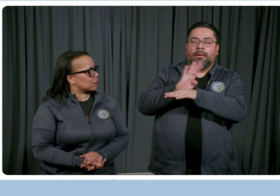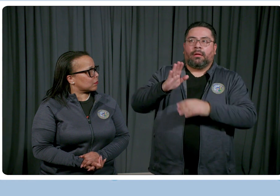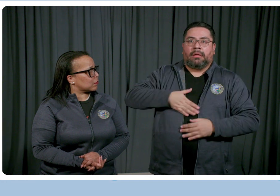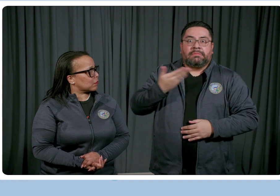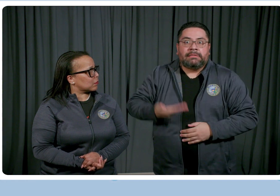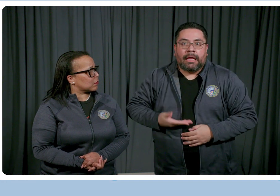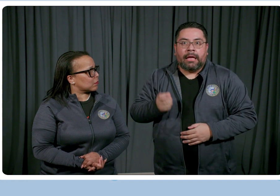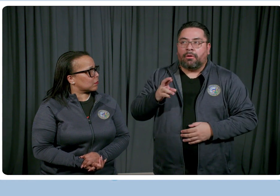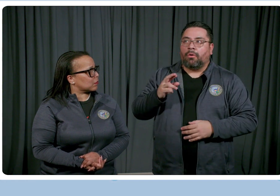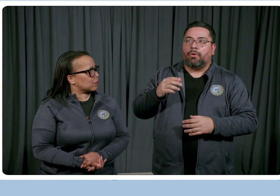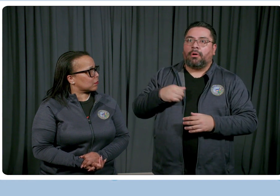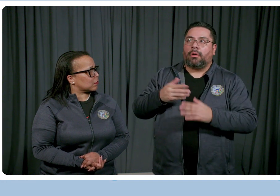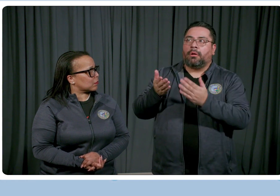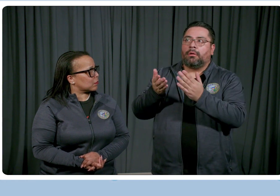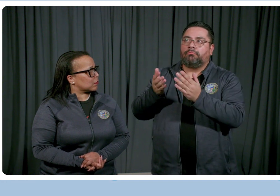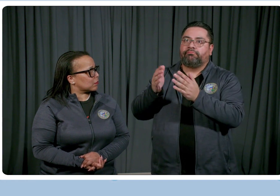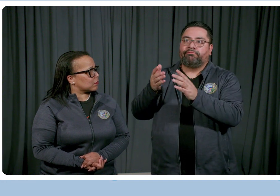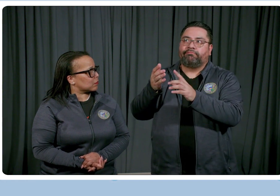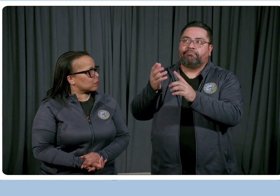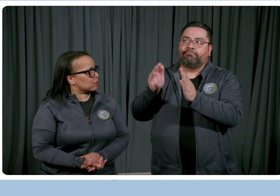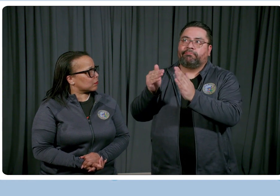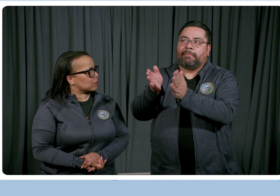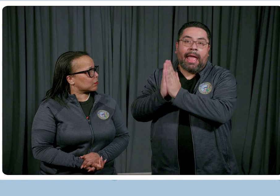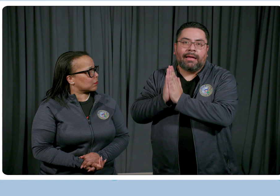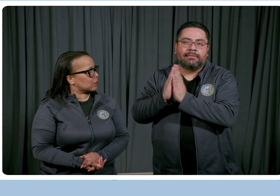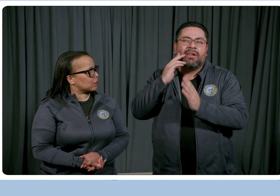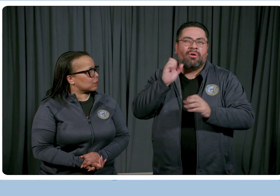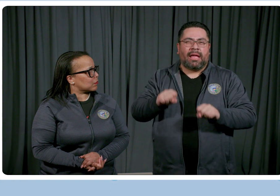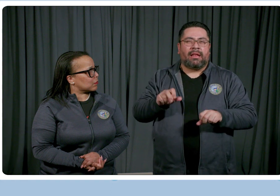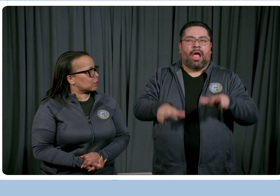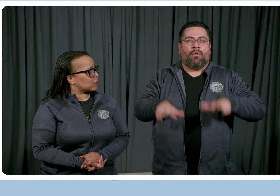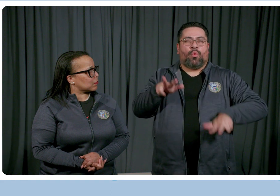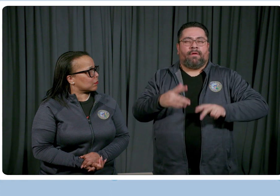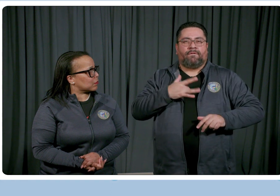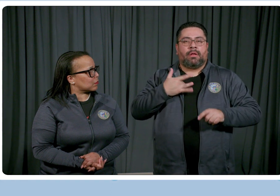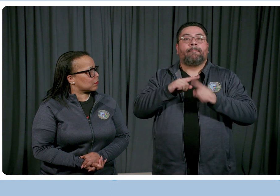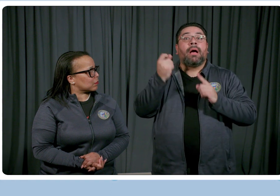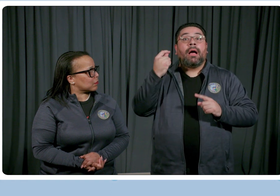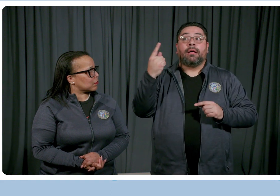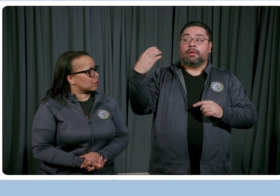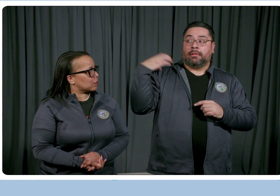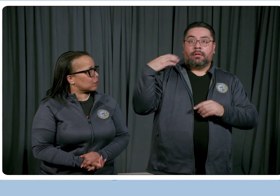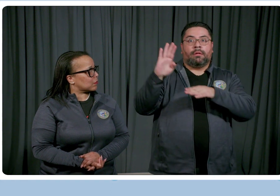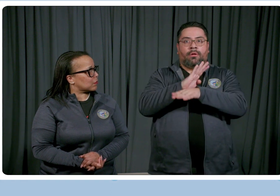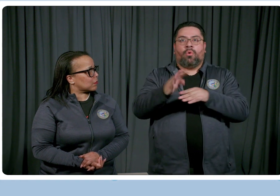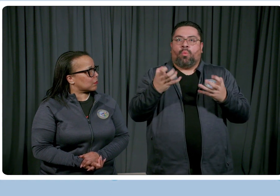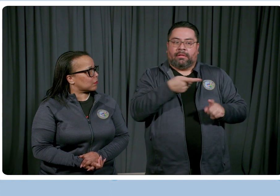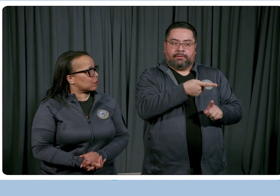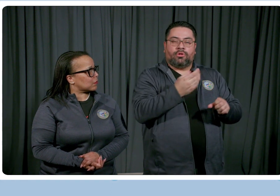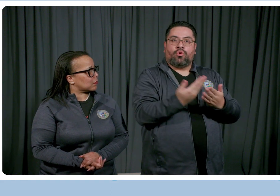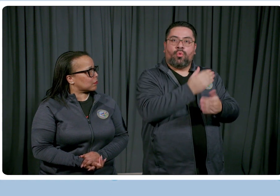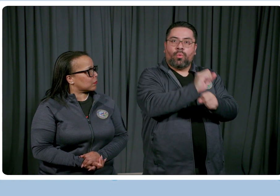or cross in any way. I know that can be an awkward thing. The reality is the employer wants the new employee at